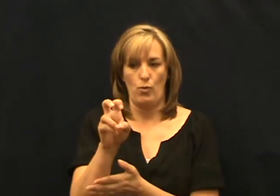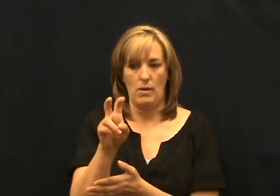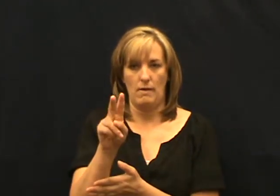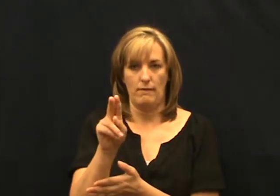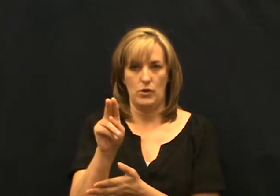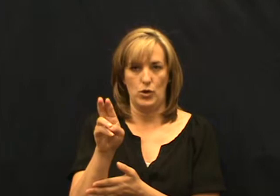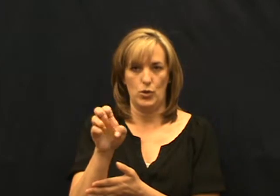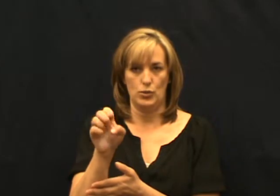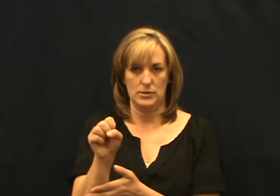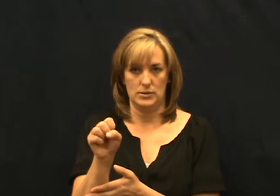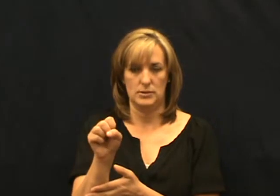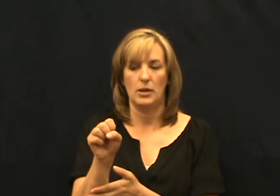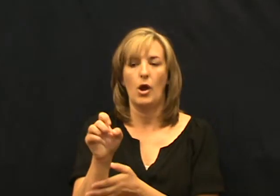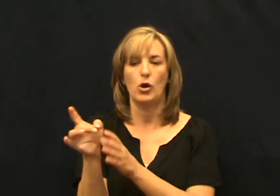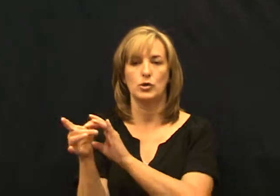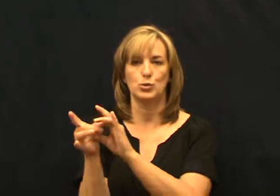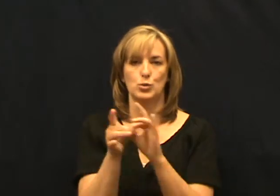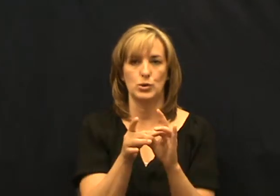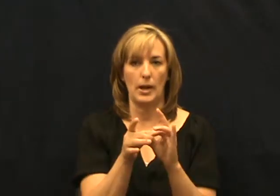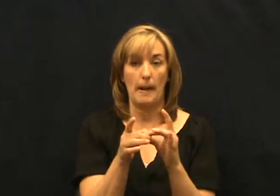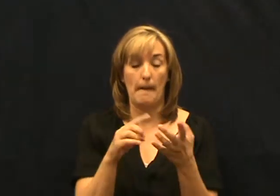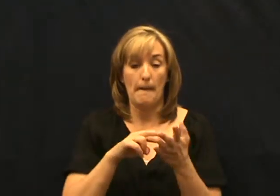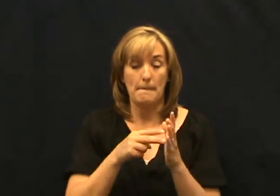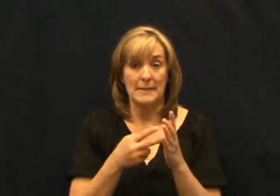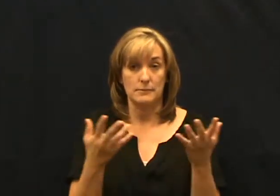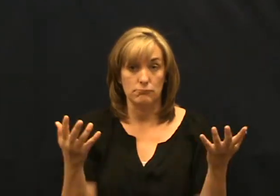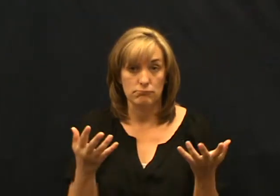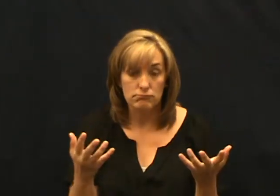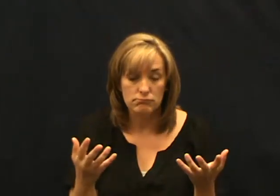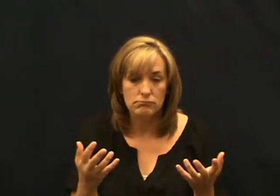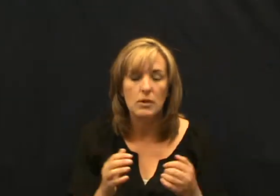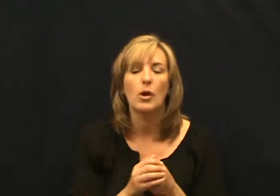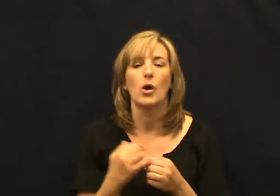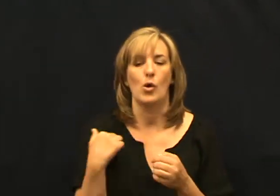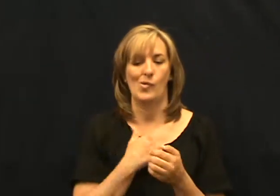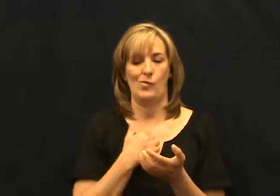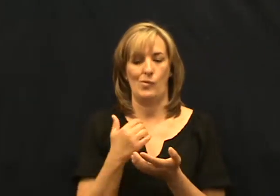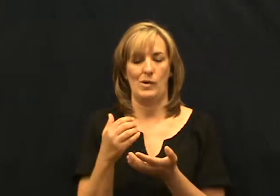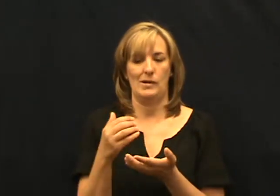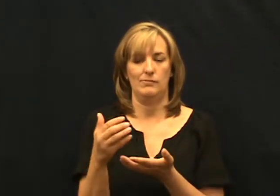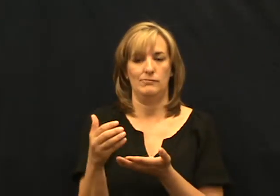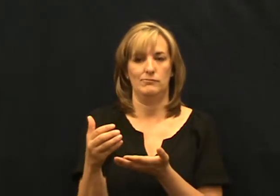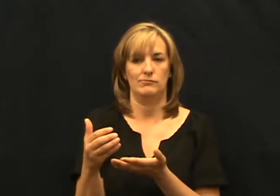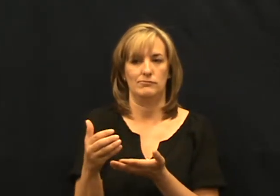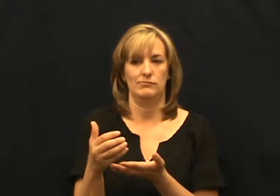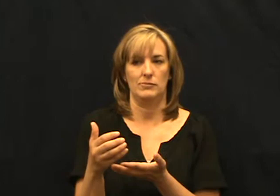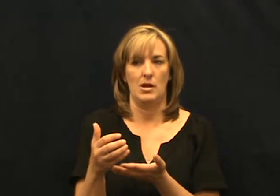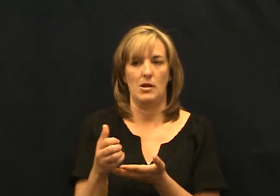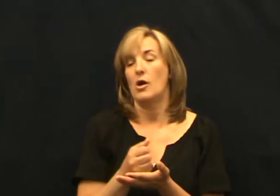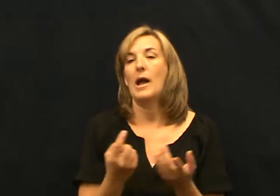means is we incur expenses in order to help us run our business. Our business is